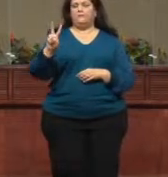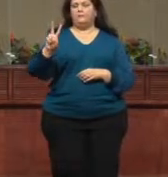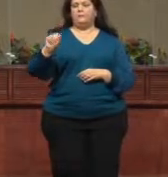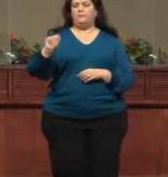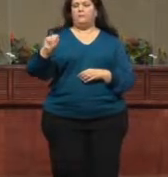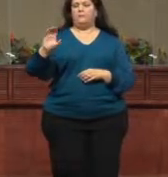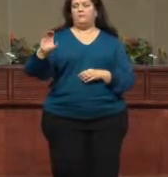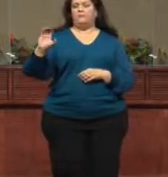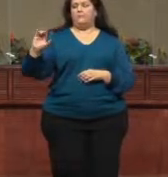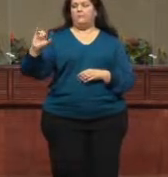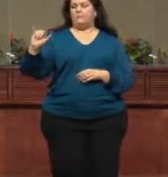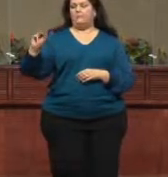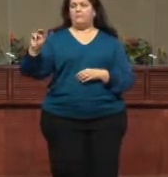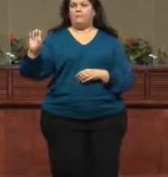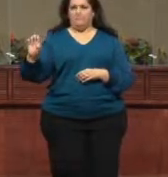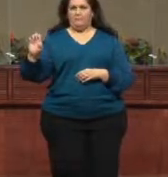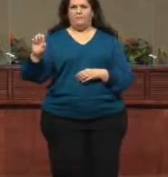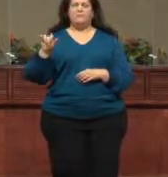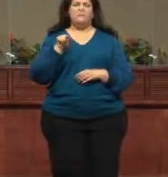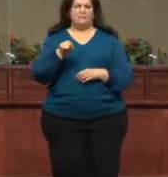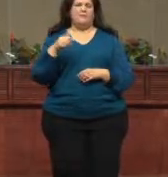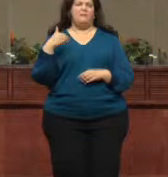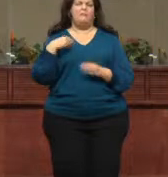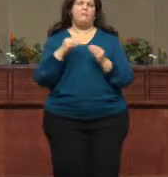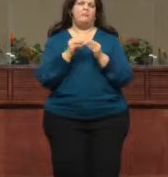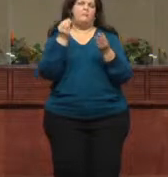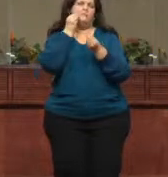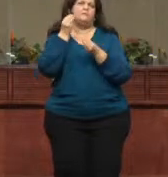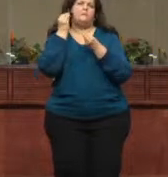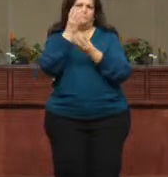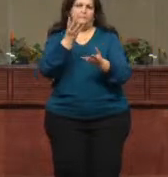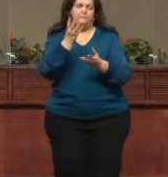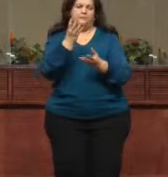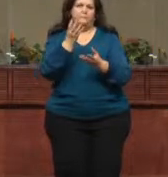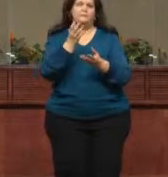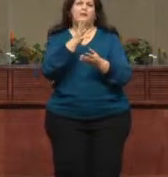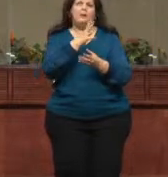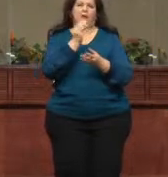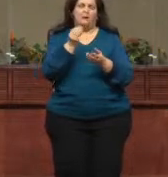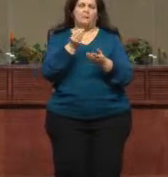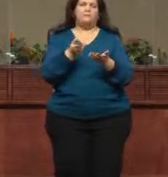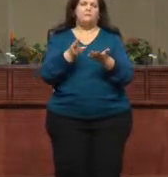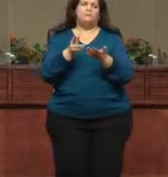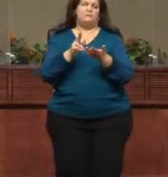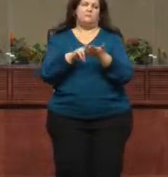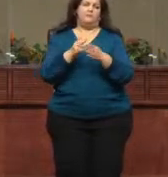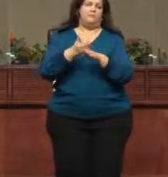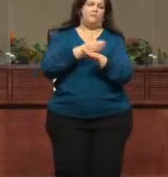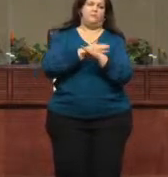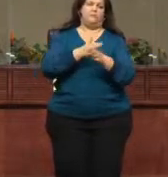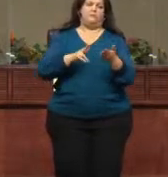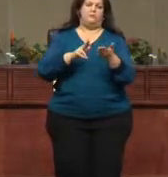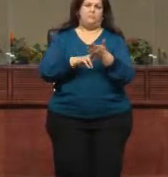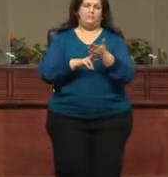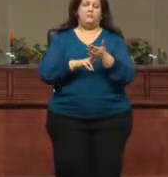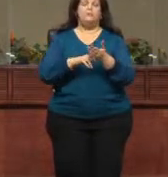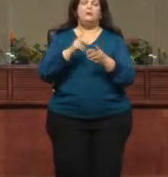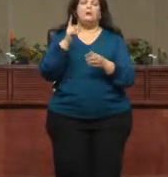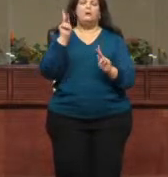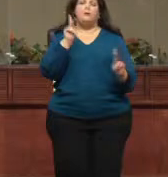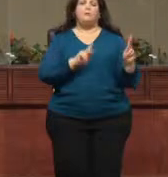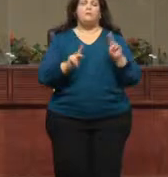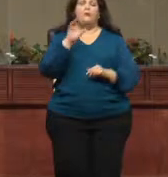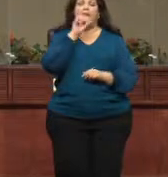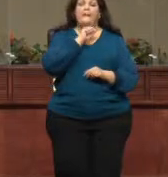ocfl.net/vaccine for more information and pre-registration, again, for those